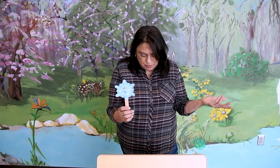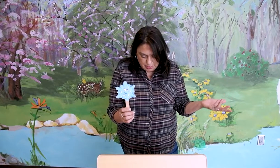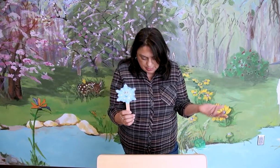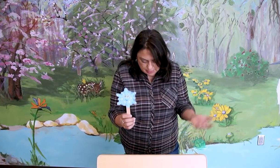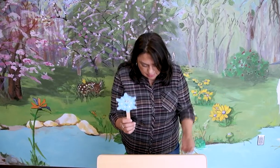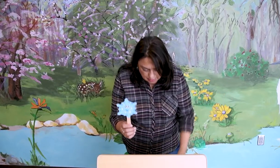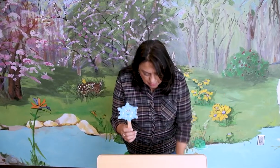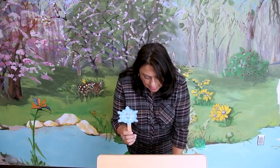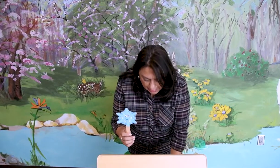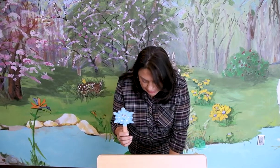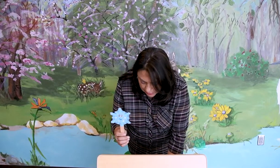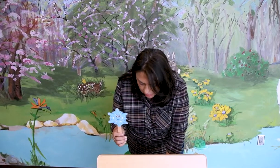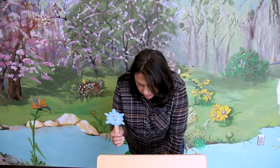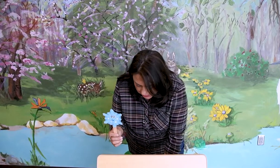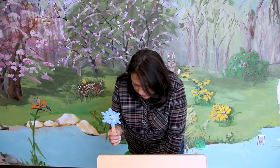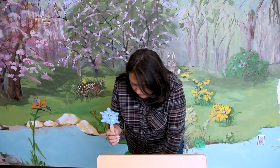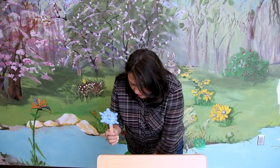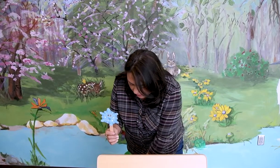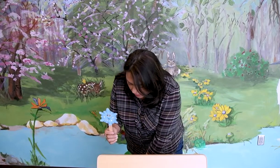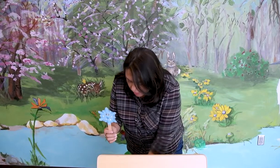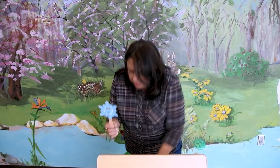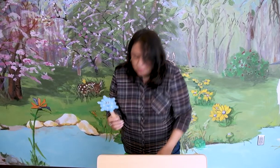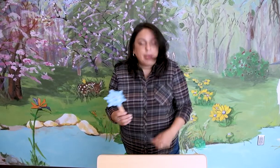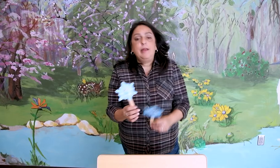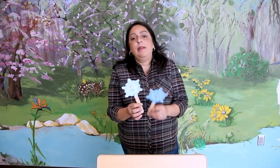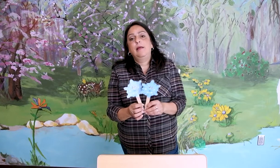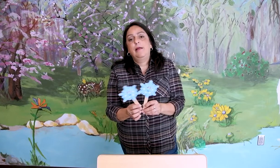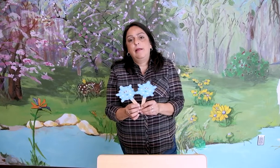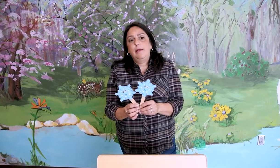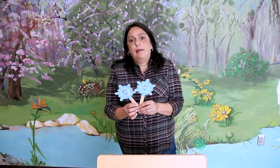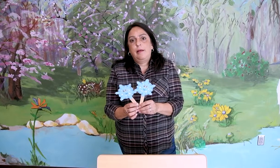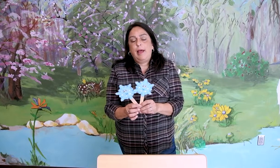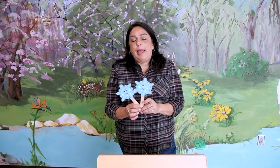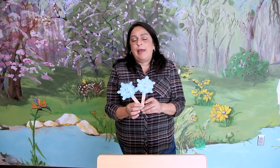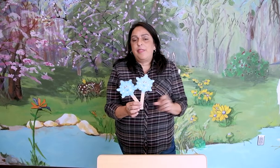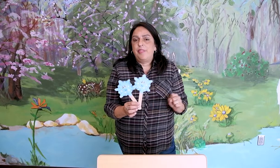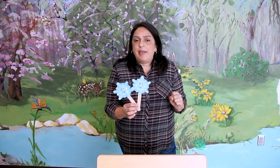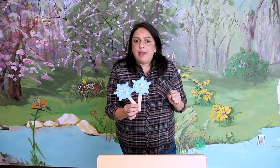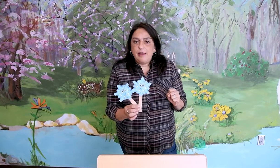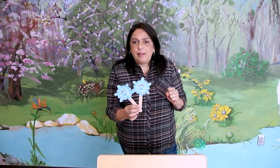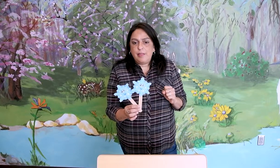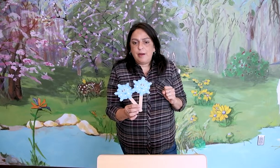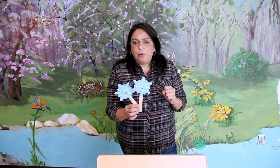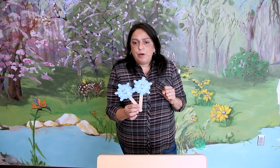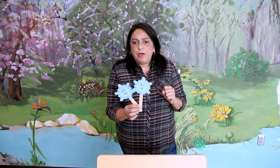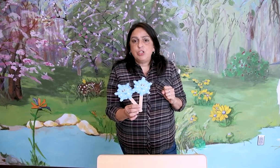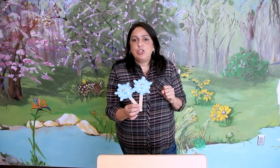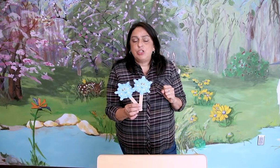right. Along came another one, and then there were